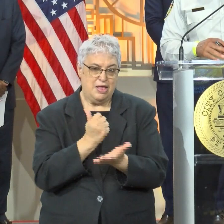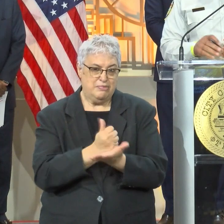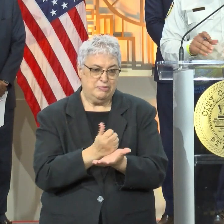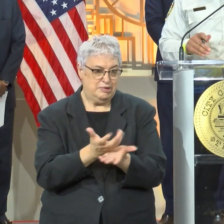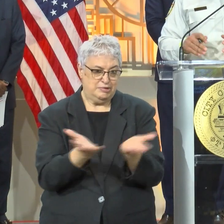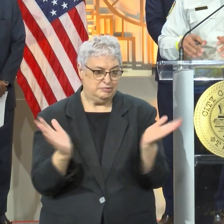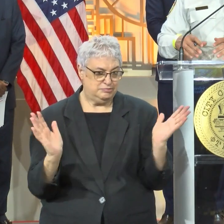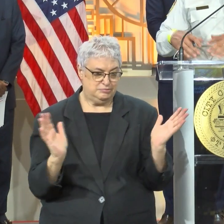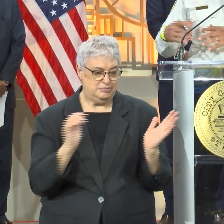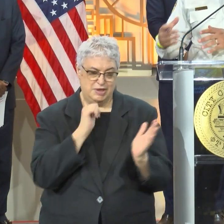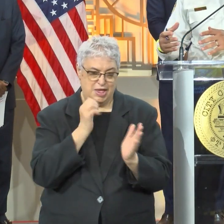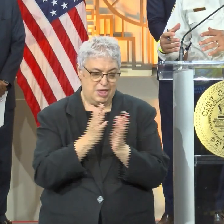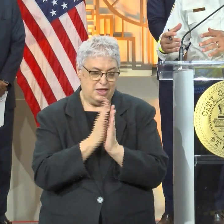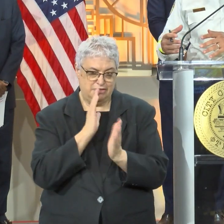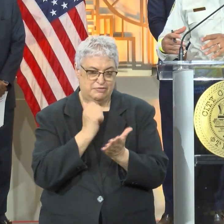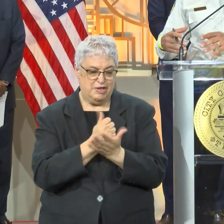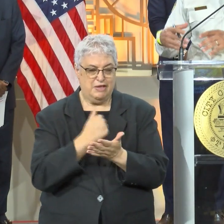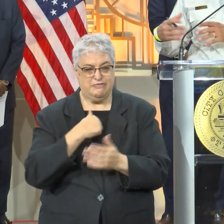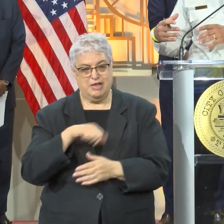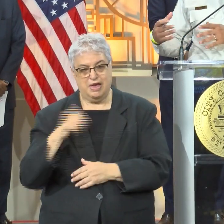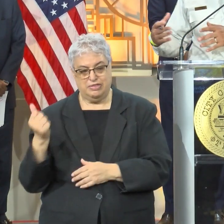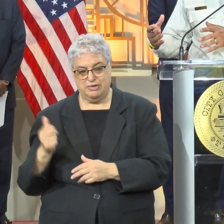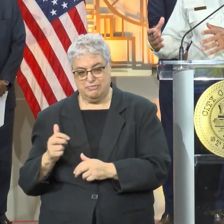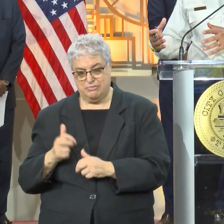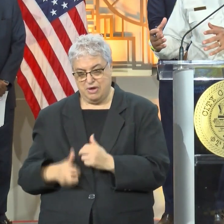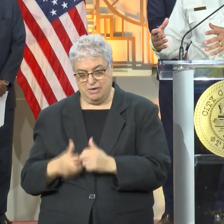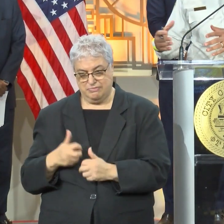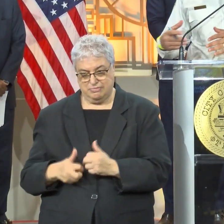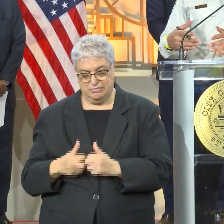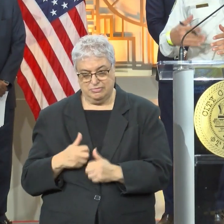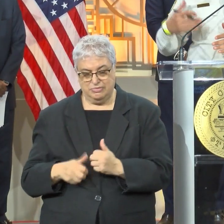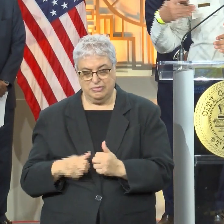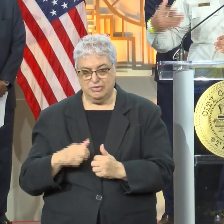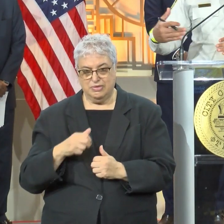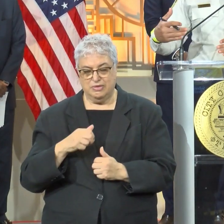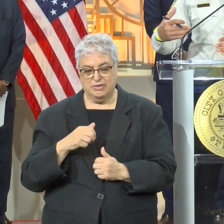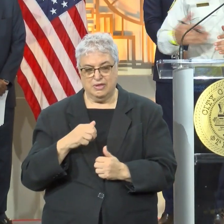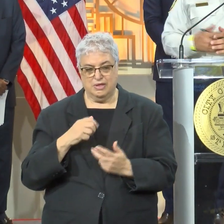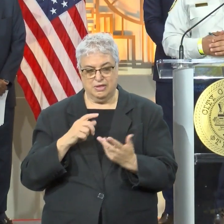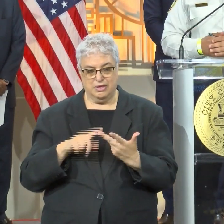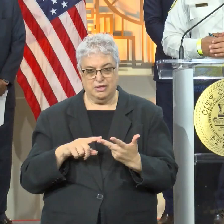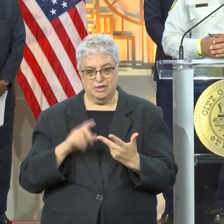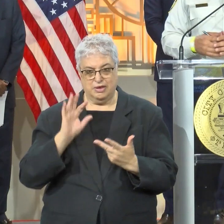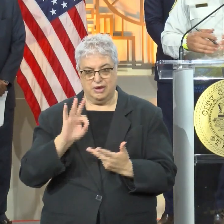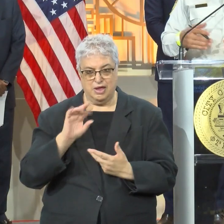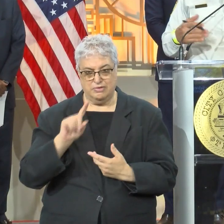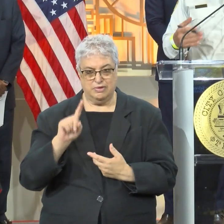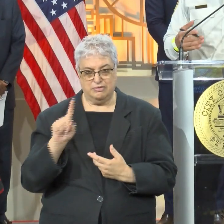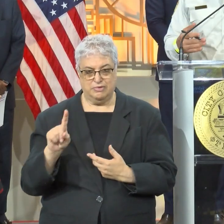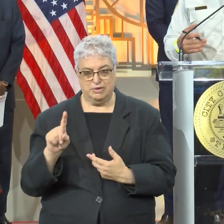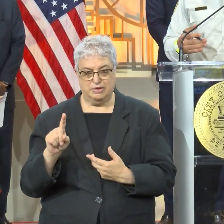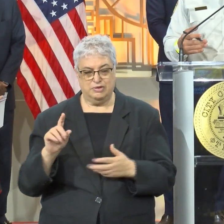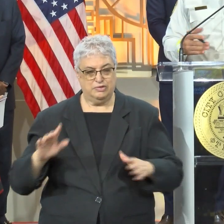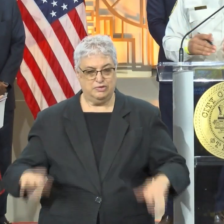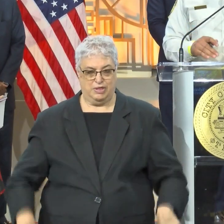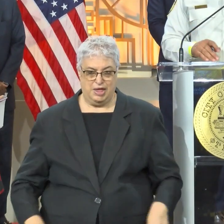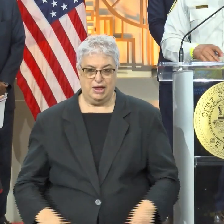be that they have other ailments that they didn't seek treatment for, or sought 911 too